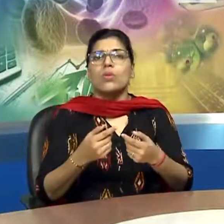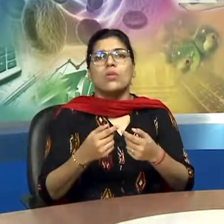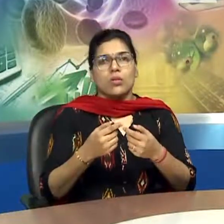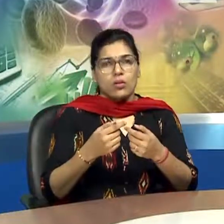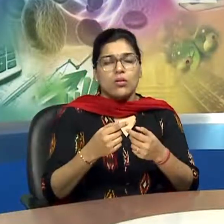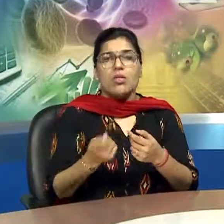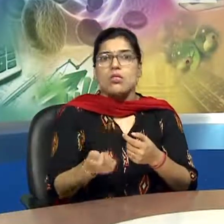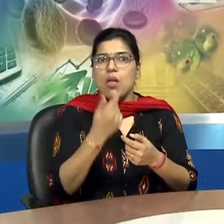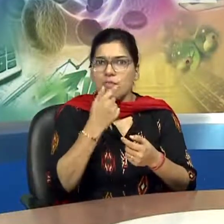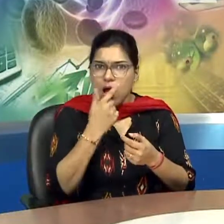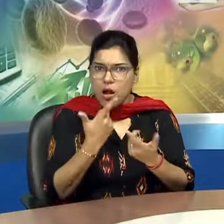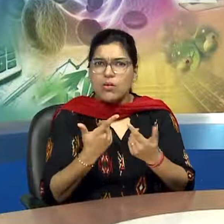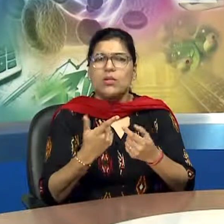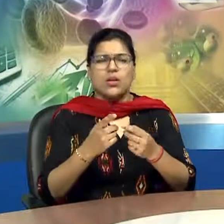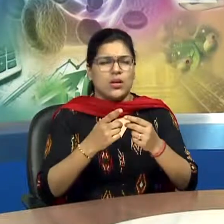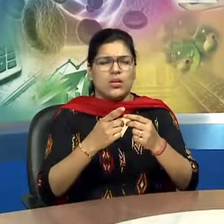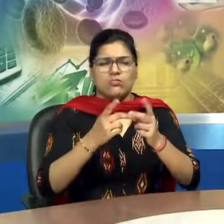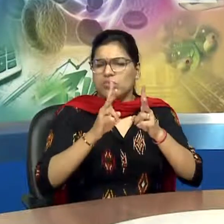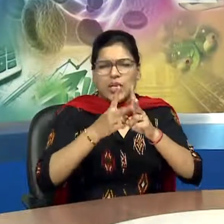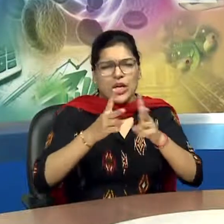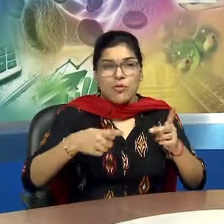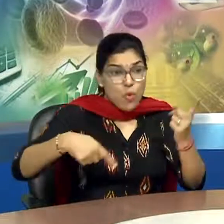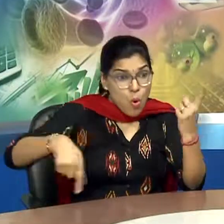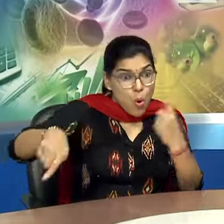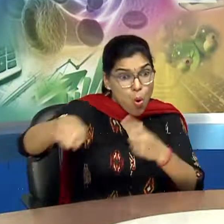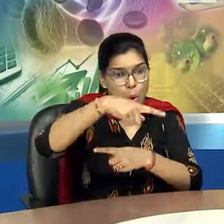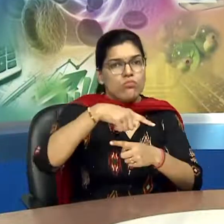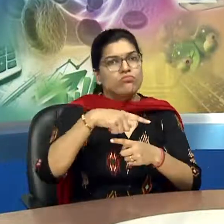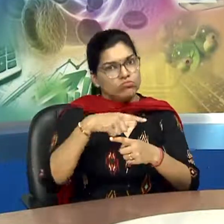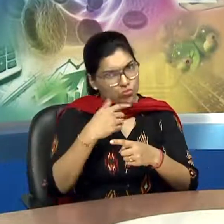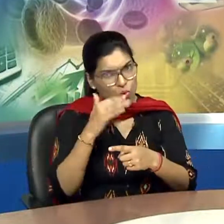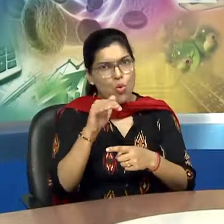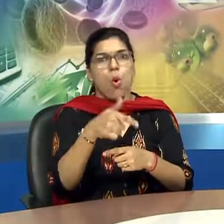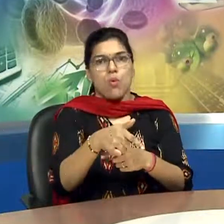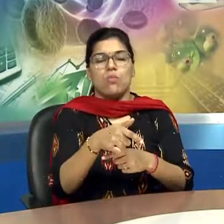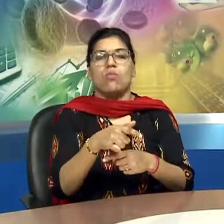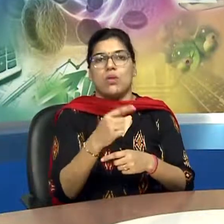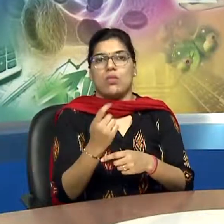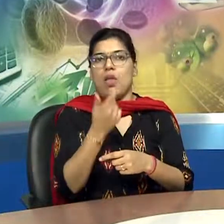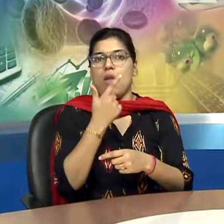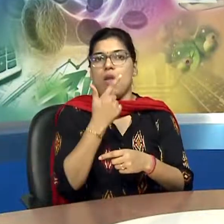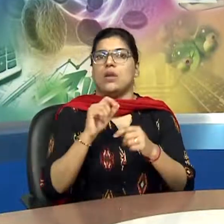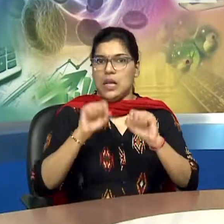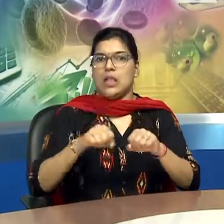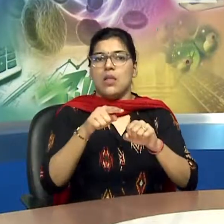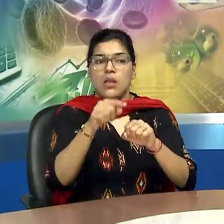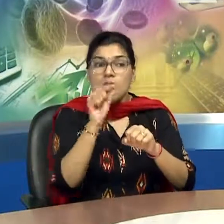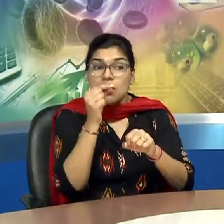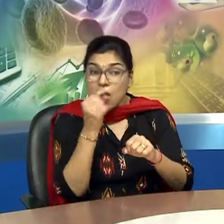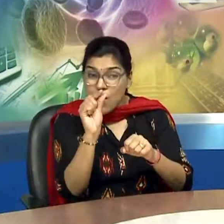doctor. We also sometimes get ourselves vaccinated, so that is also known as